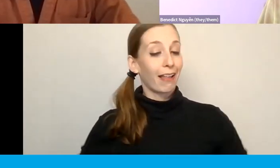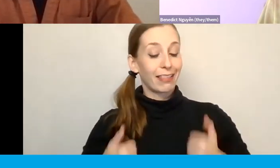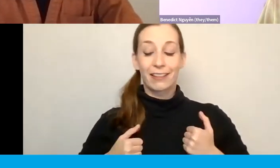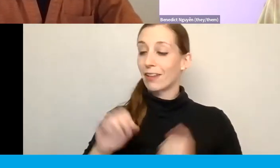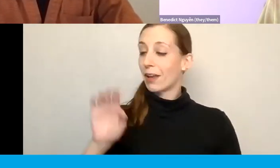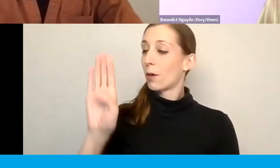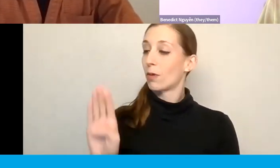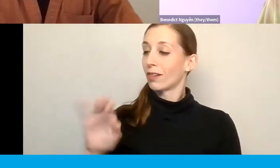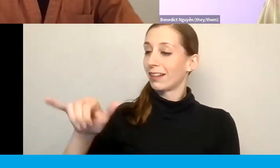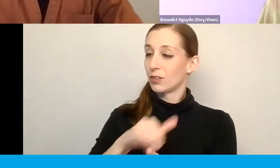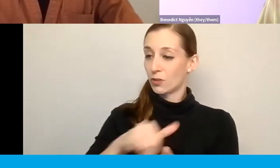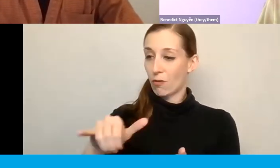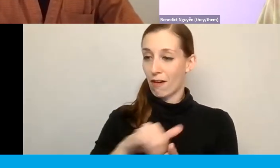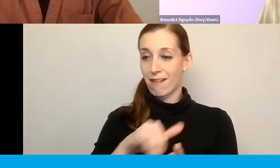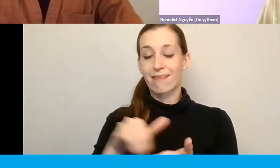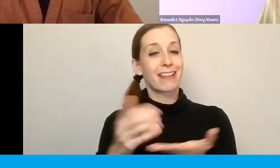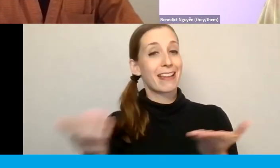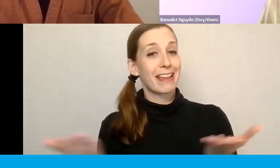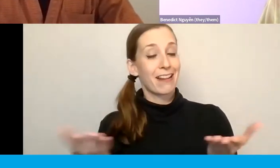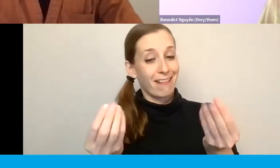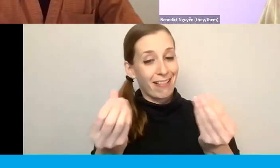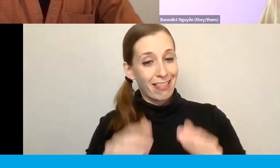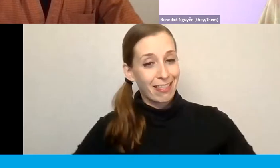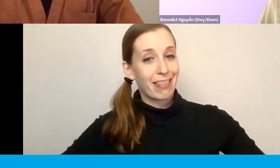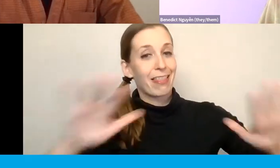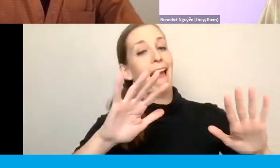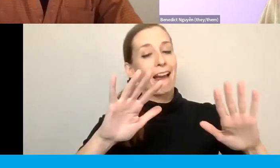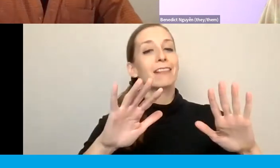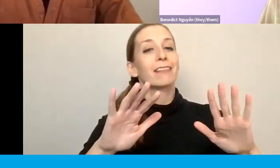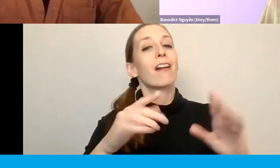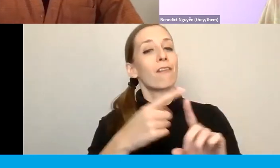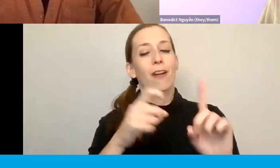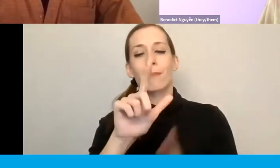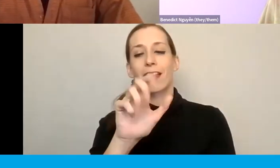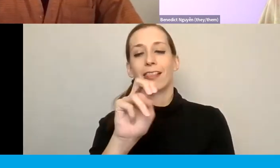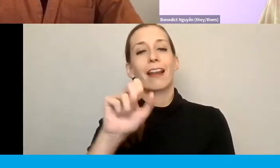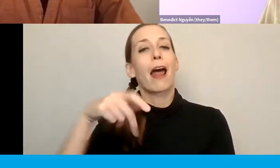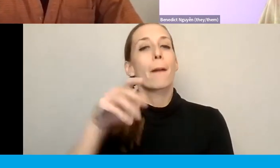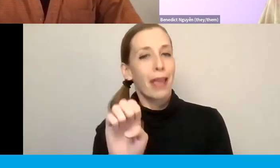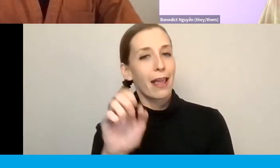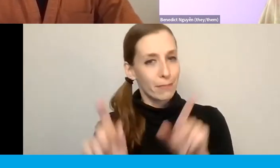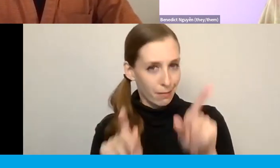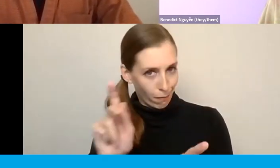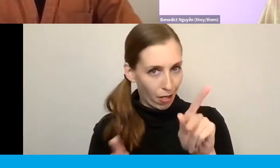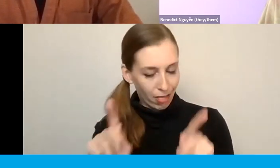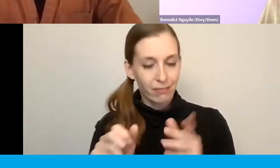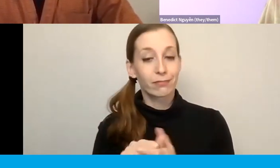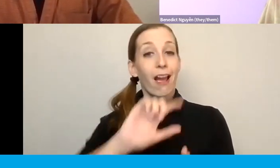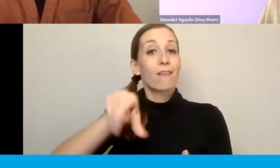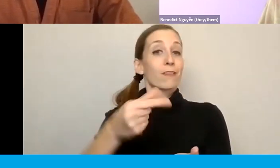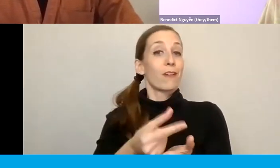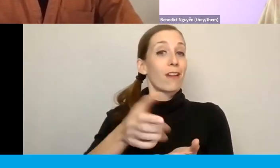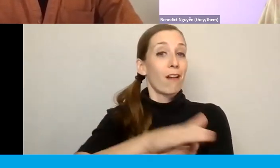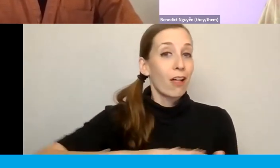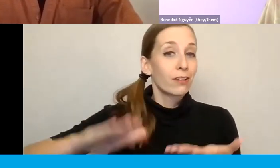the Lenape people. And just a little bit about myself, I graduated from the College of Rockport in